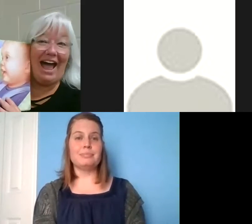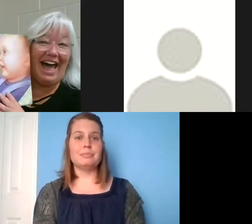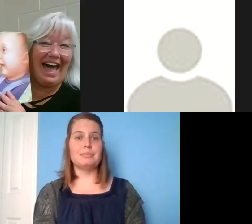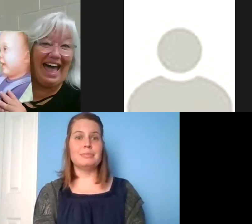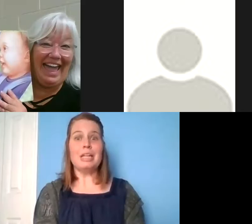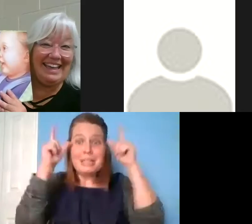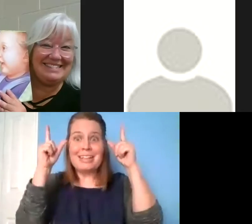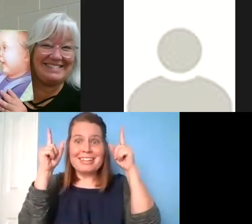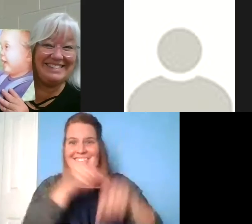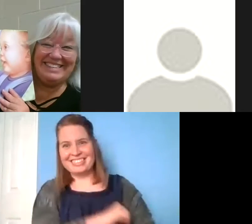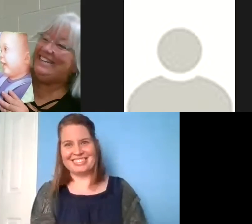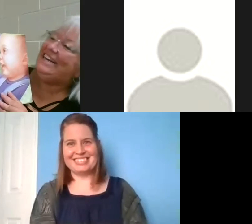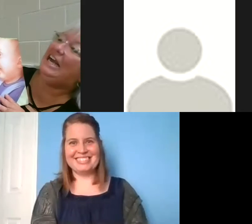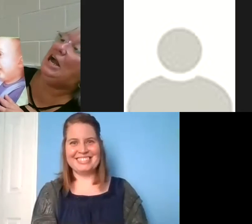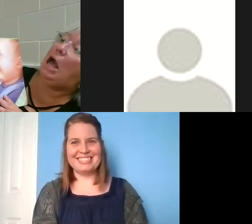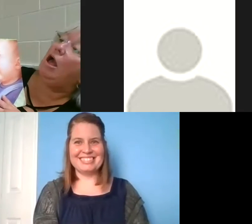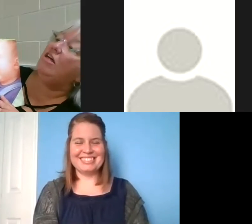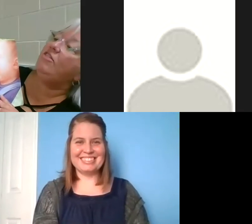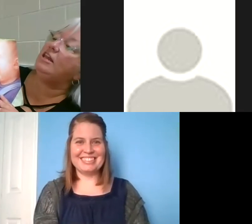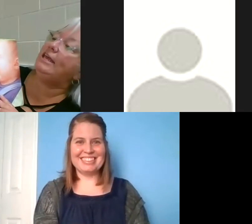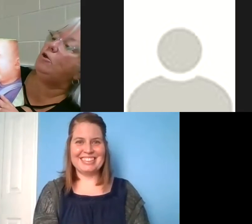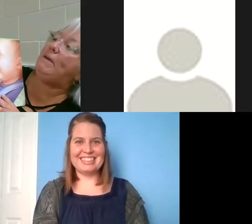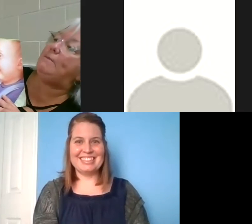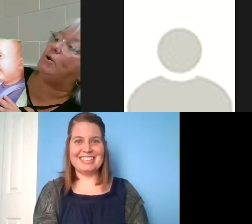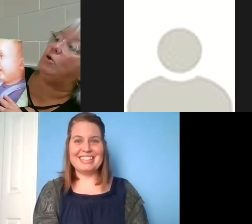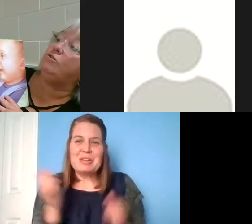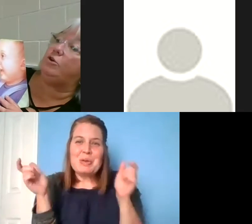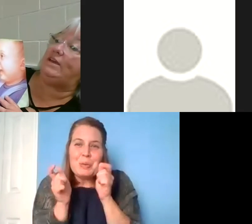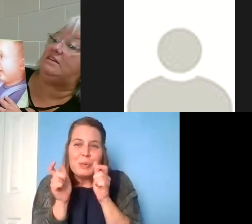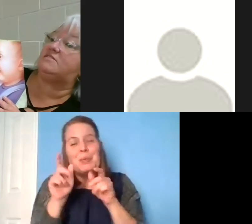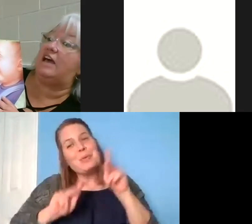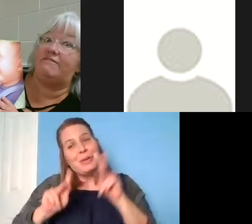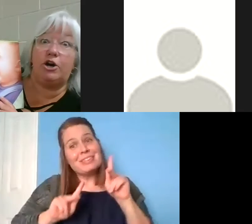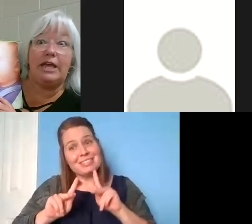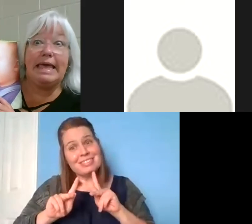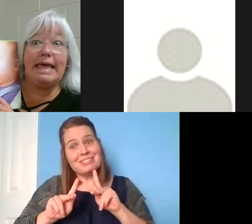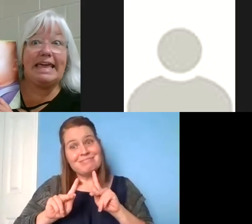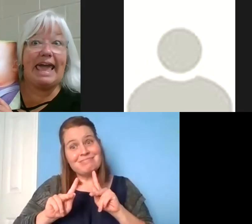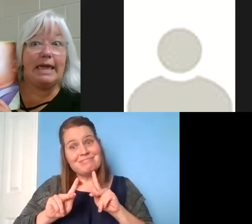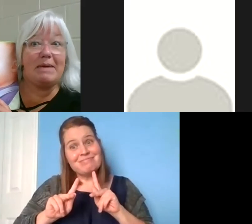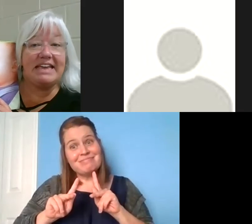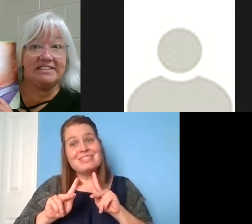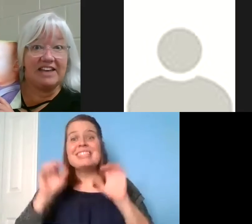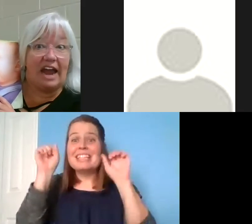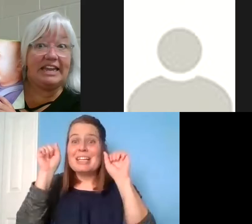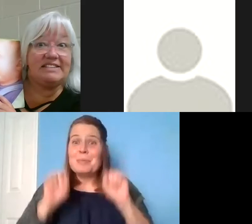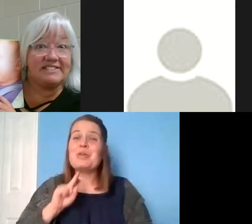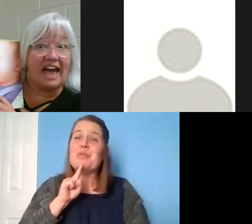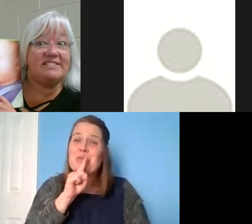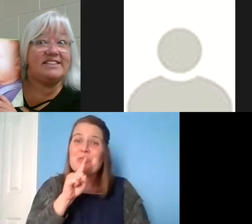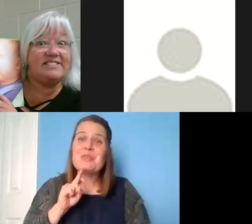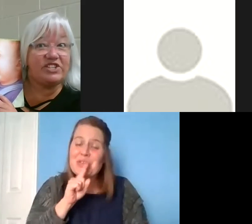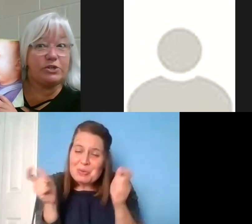sound. Surprise! The little people, Dewey discovered, came in